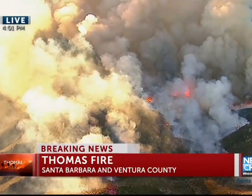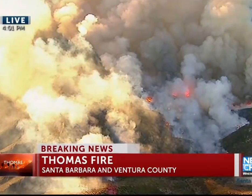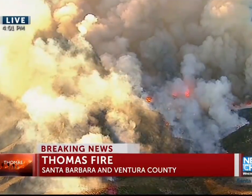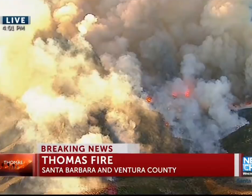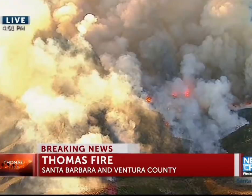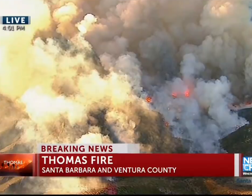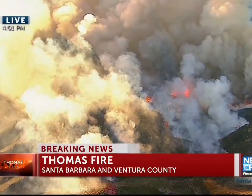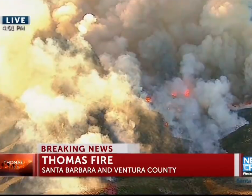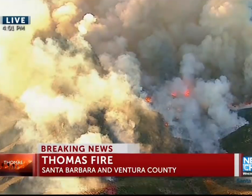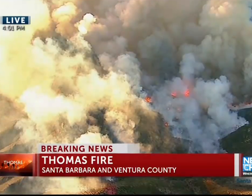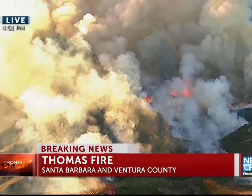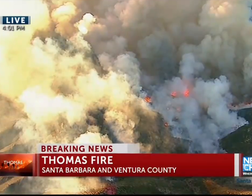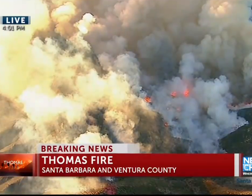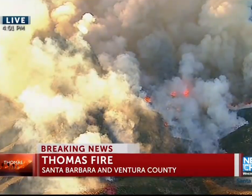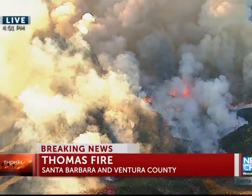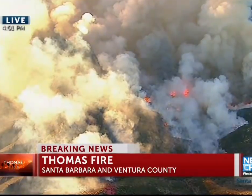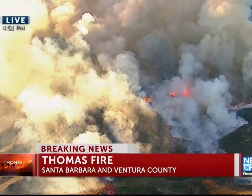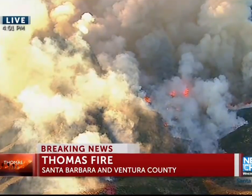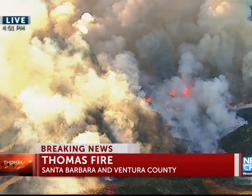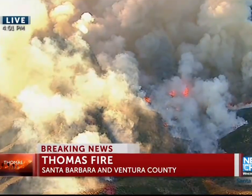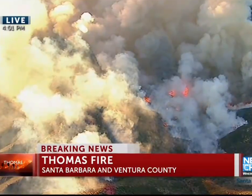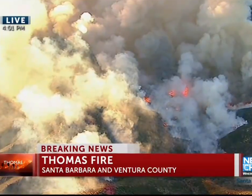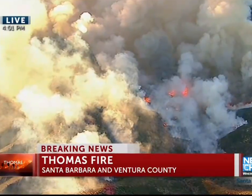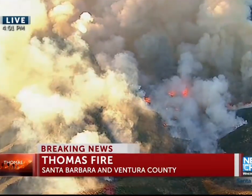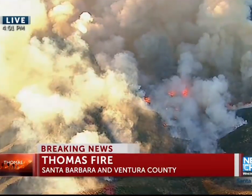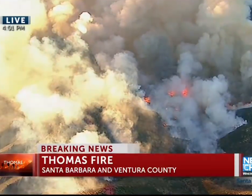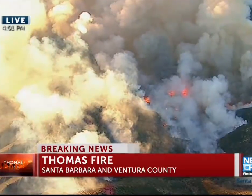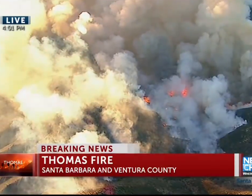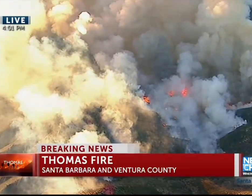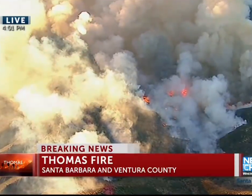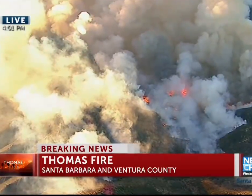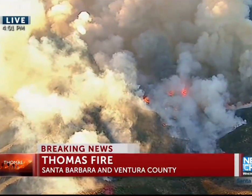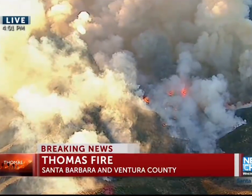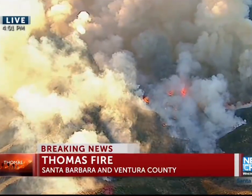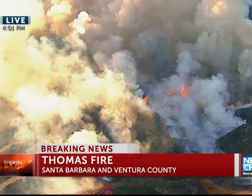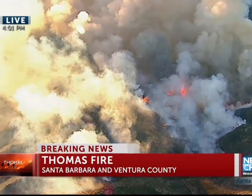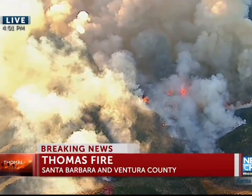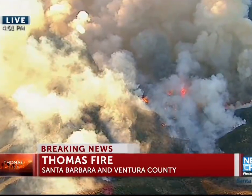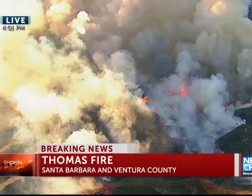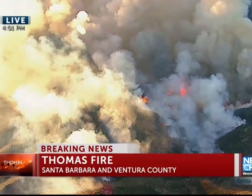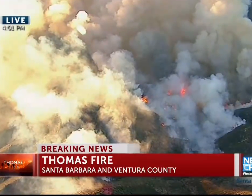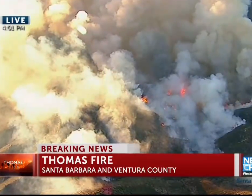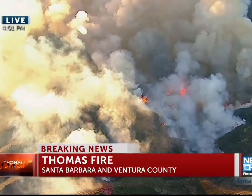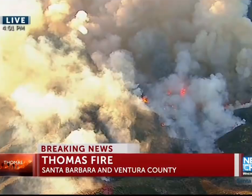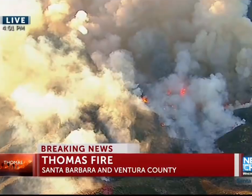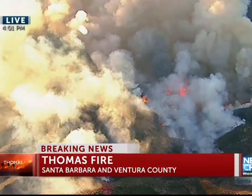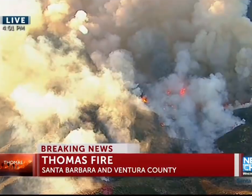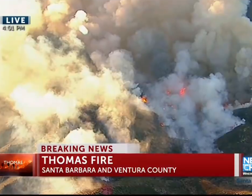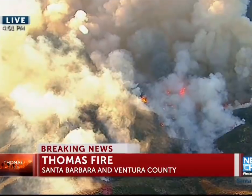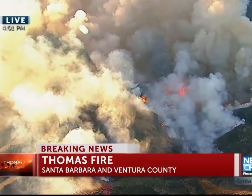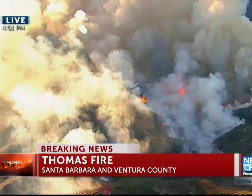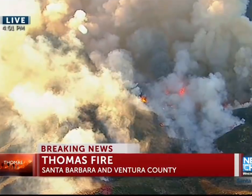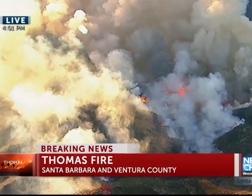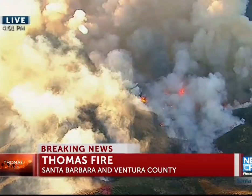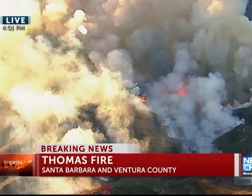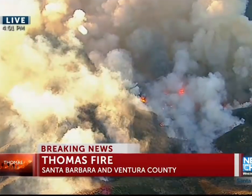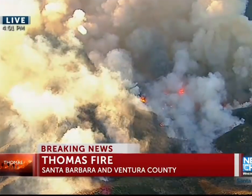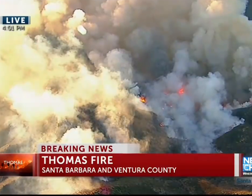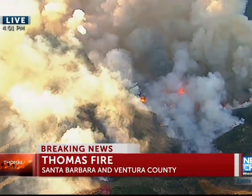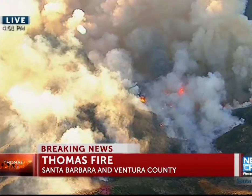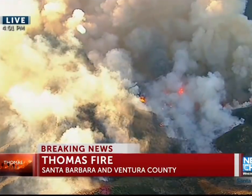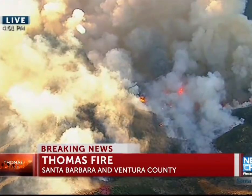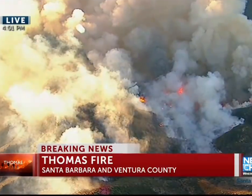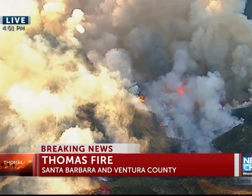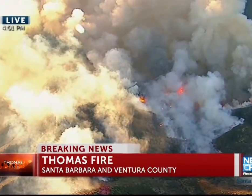now all seems to be okay, but of course they're vigilant, watching these flames as they flare up, as CJ said. We'll see that